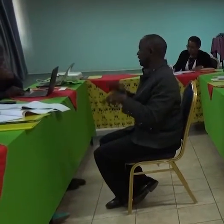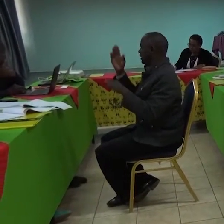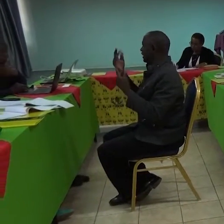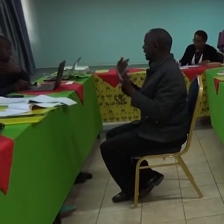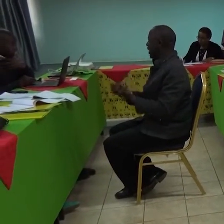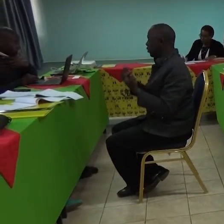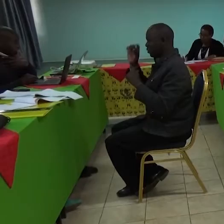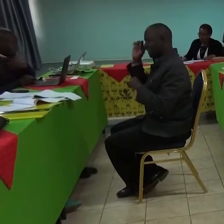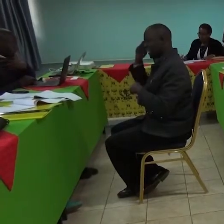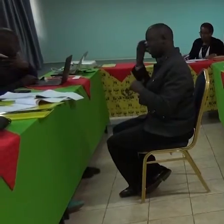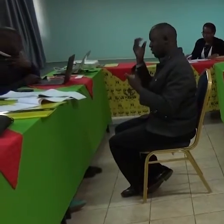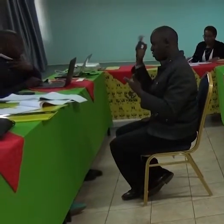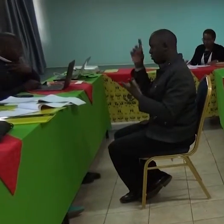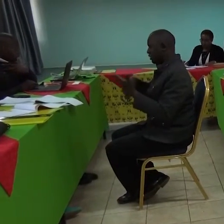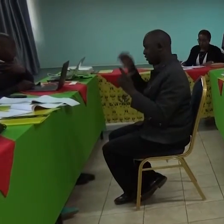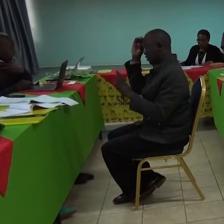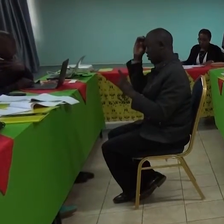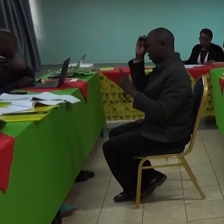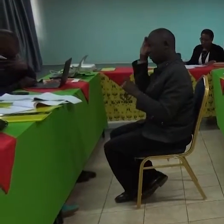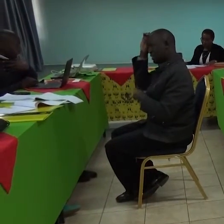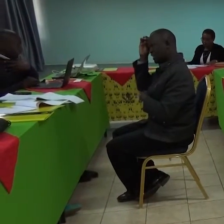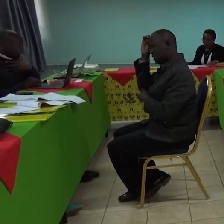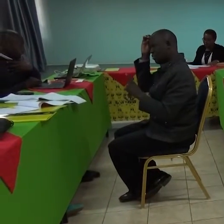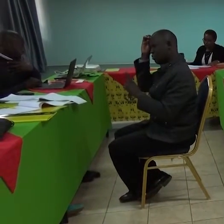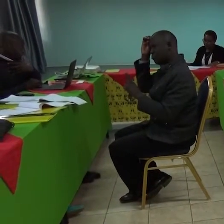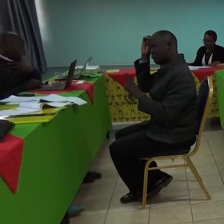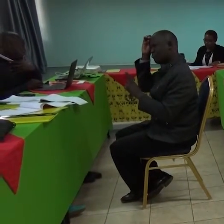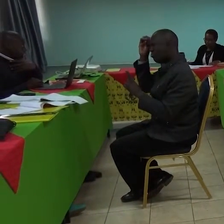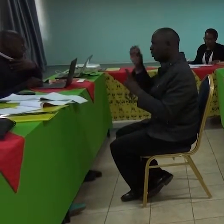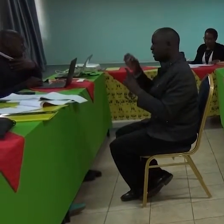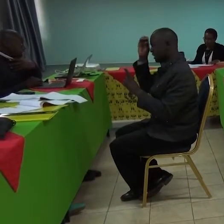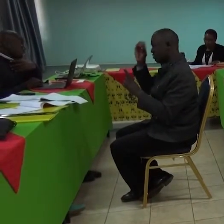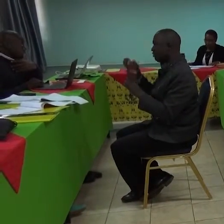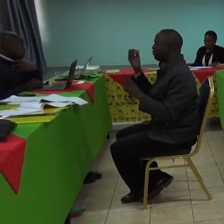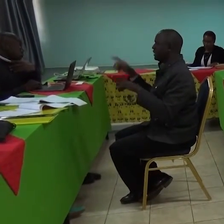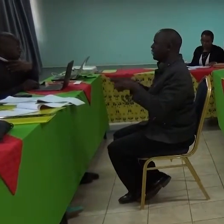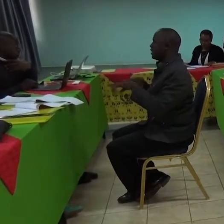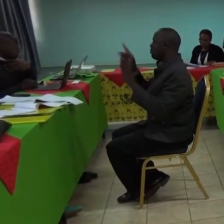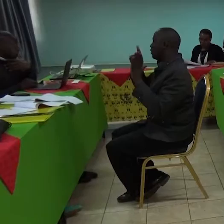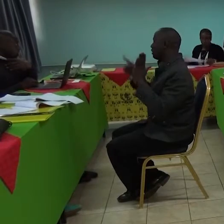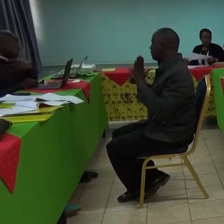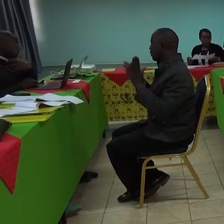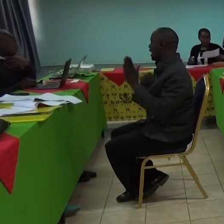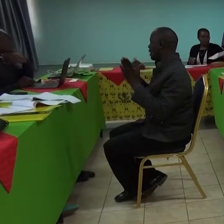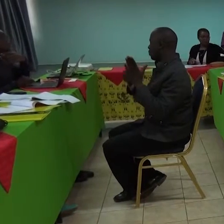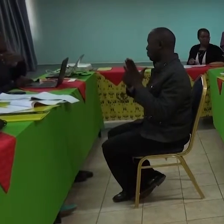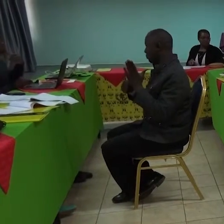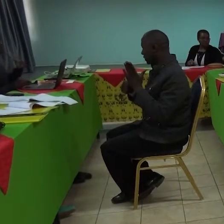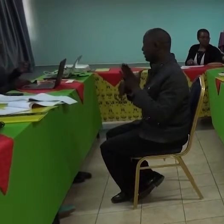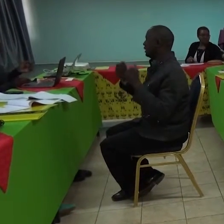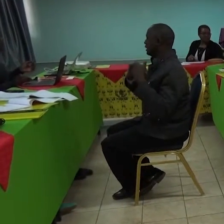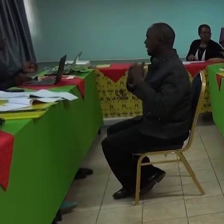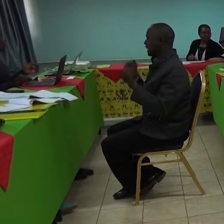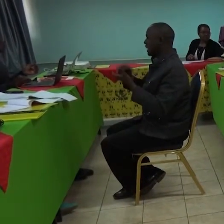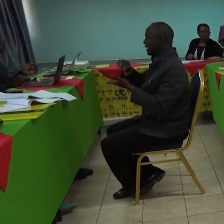think of the objectives of IE, the principles, and even the problems and challenges that